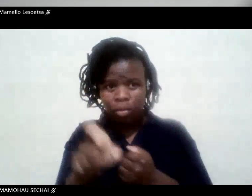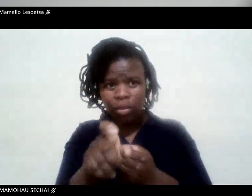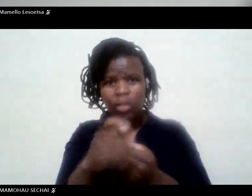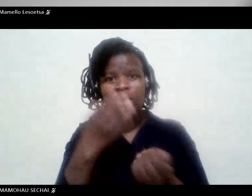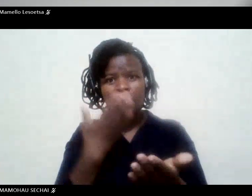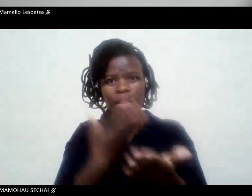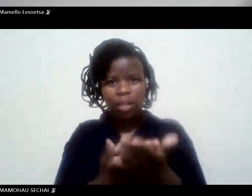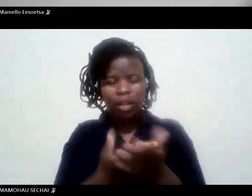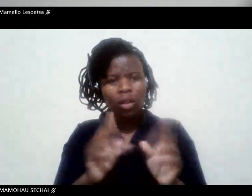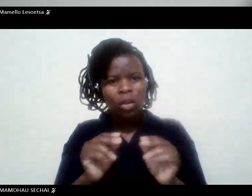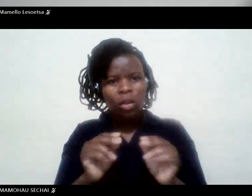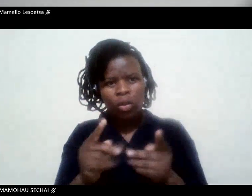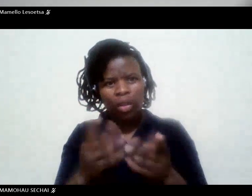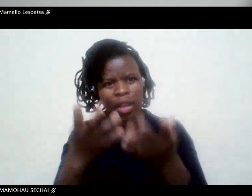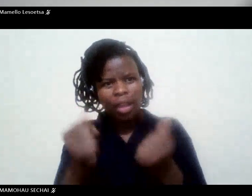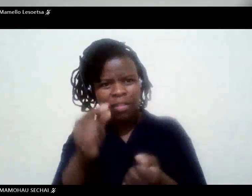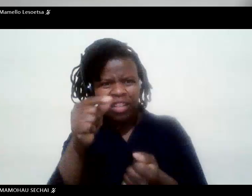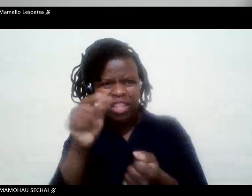box. Oh no, we already have